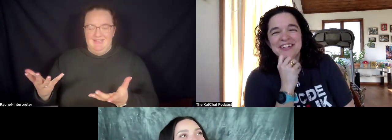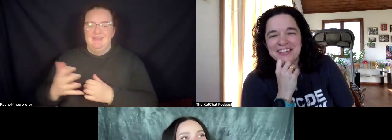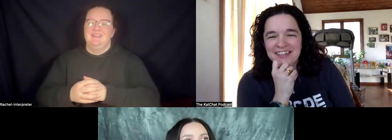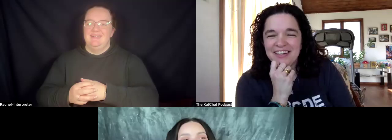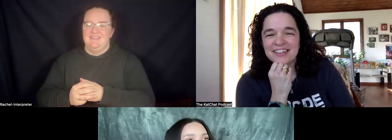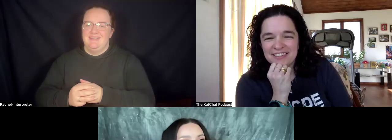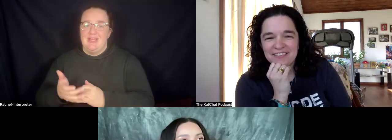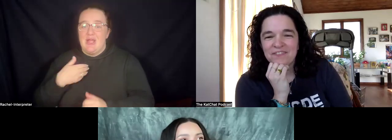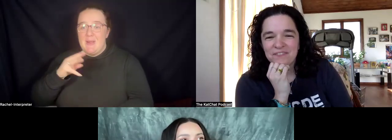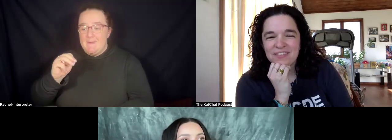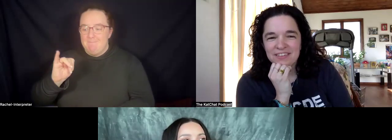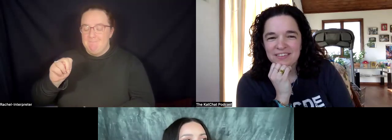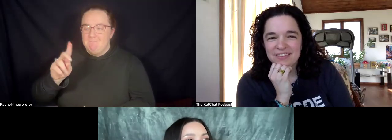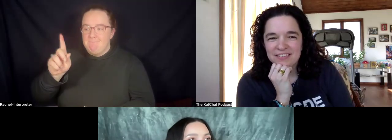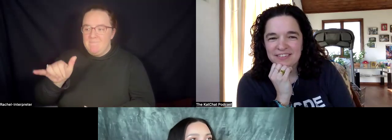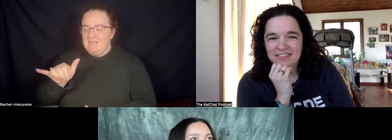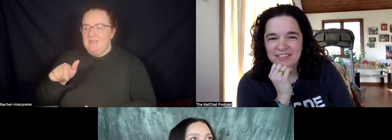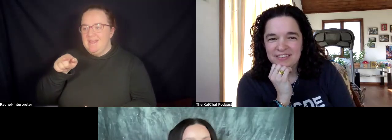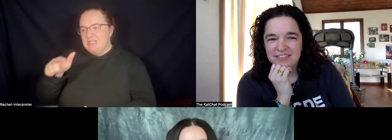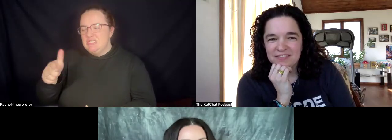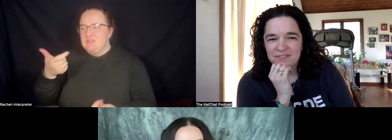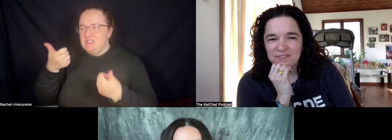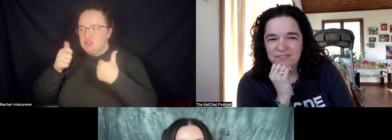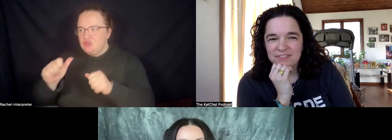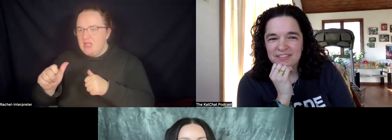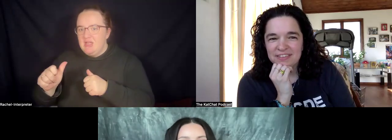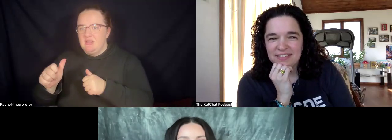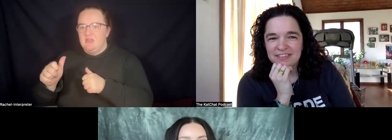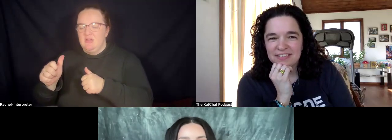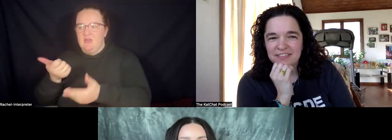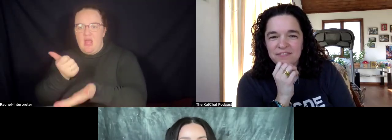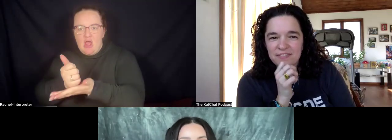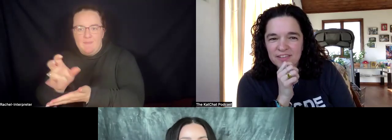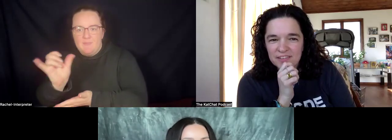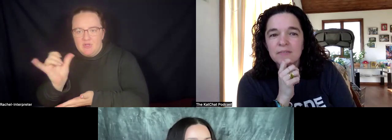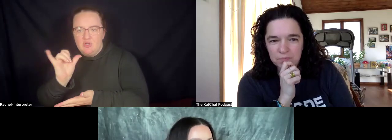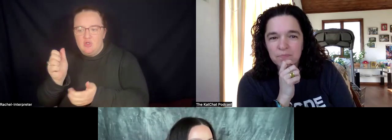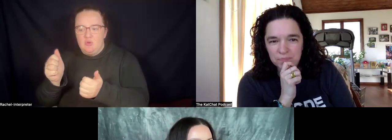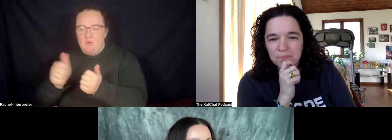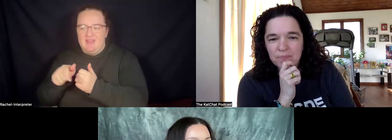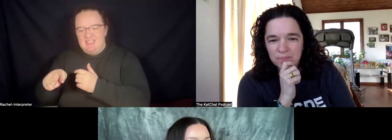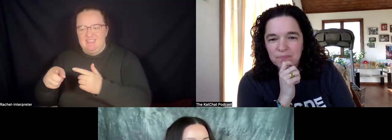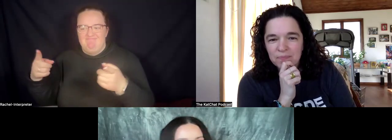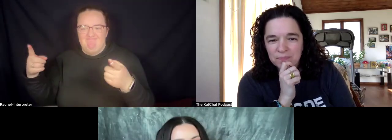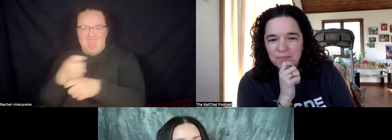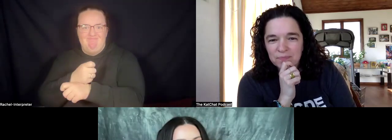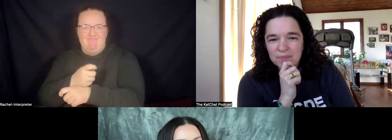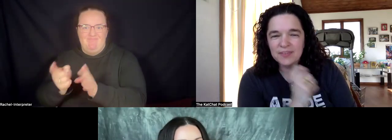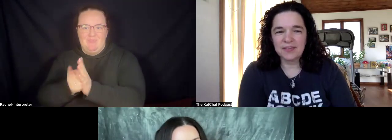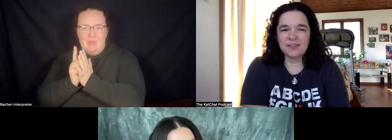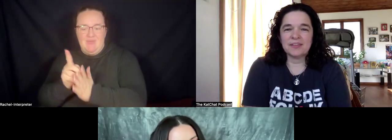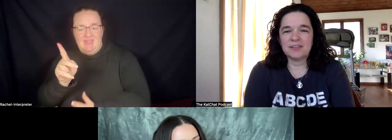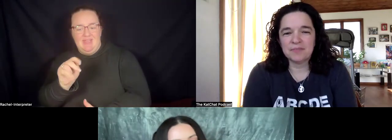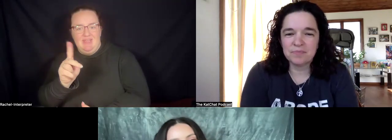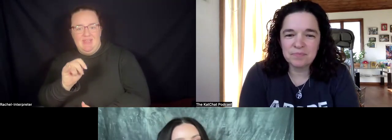you have Mindy, yeah, that's trying to nurse her as well through this tricky kind of moment. You have Kiki that is